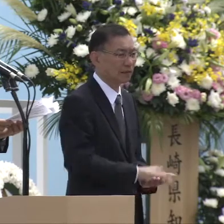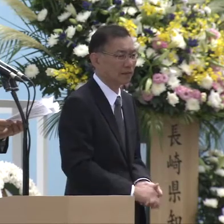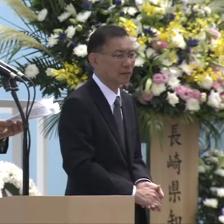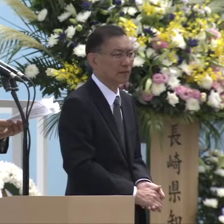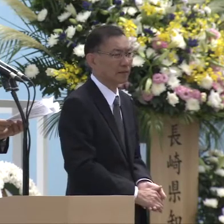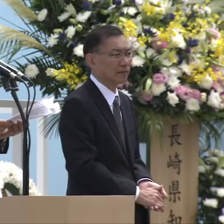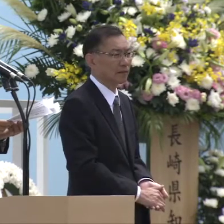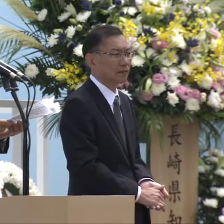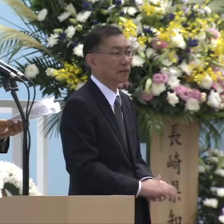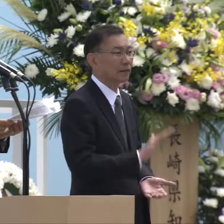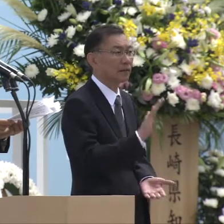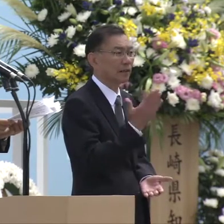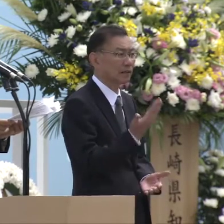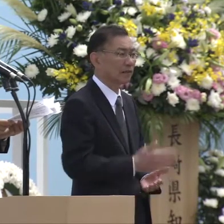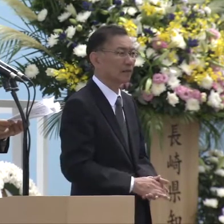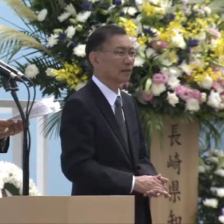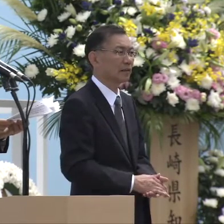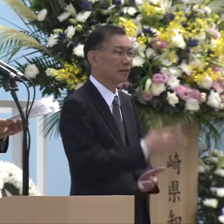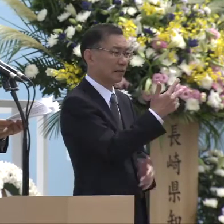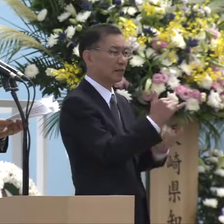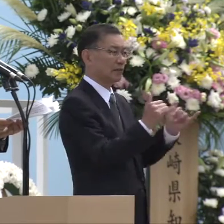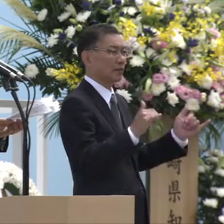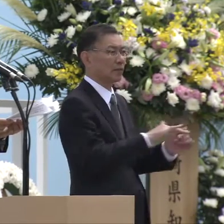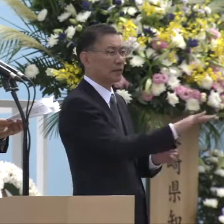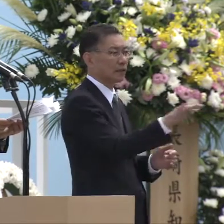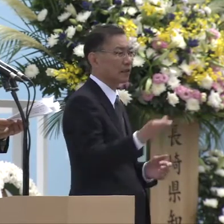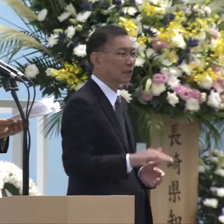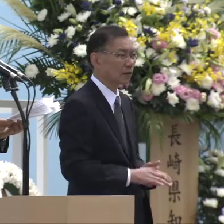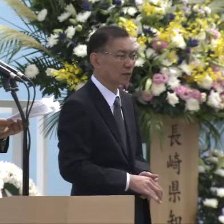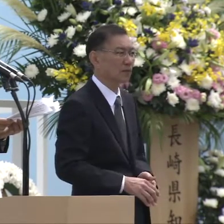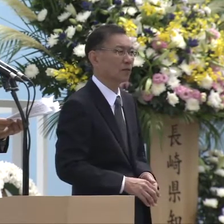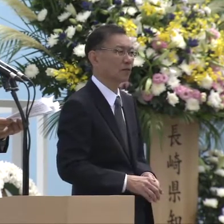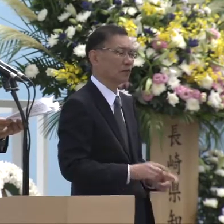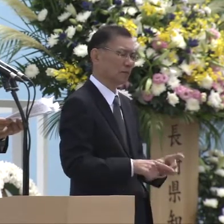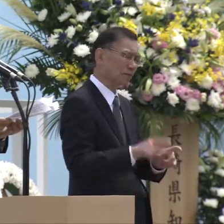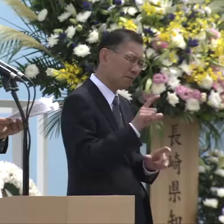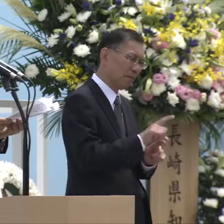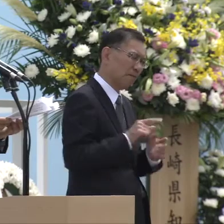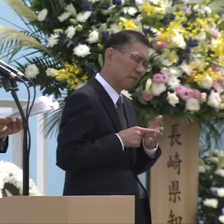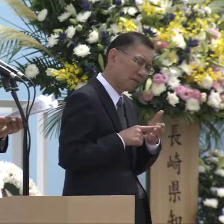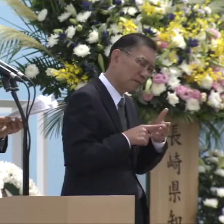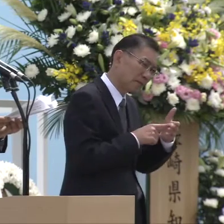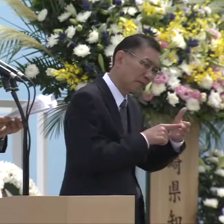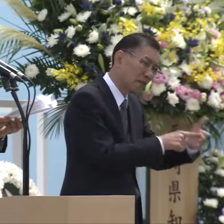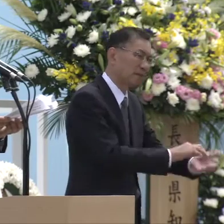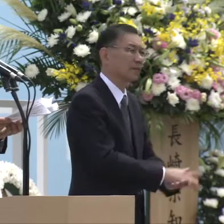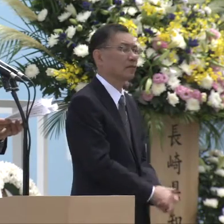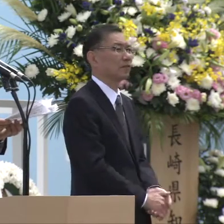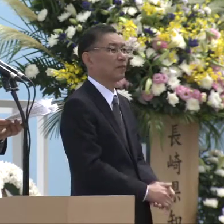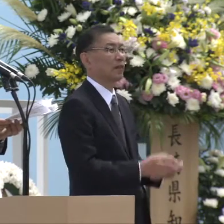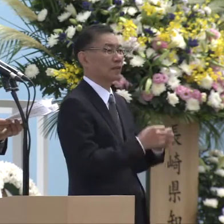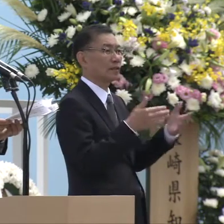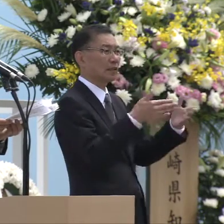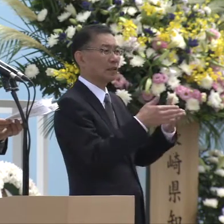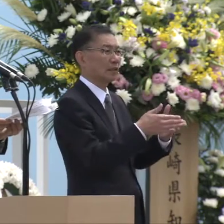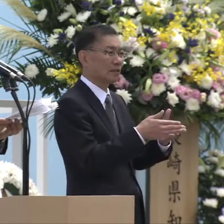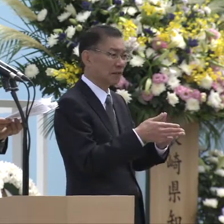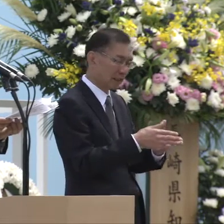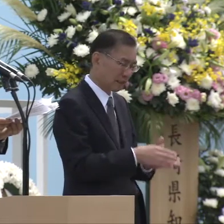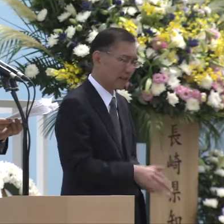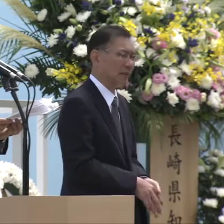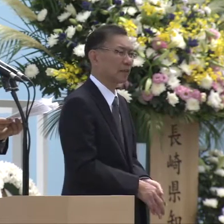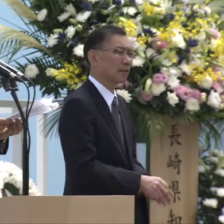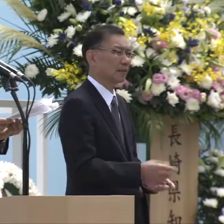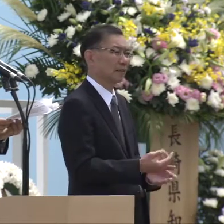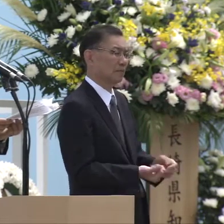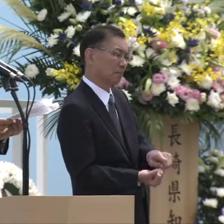hardships. However, thanks to the extraordinary efforts of its citizens, Nagasaki rose